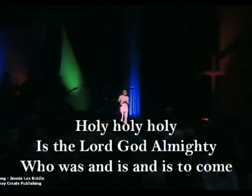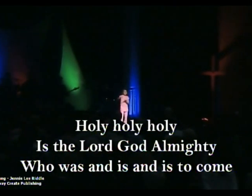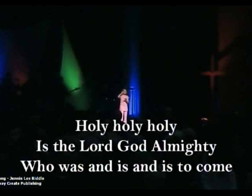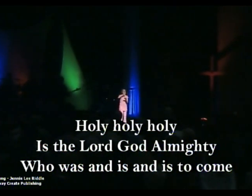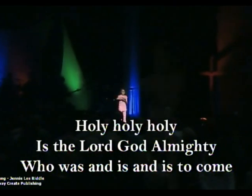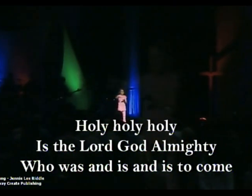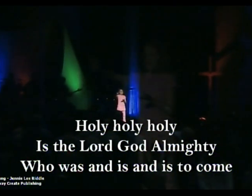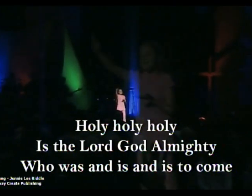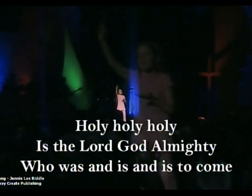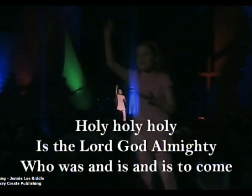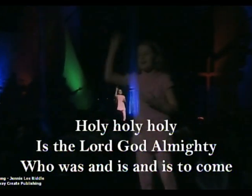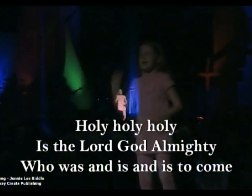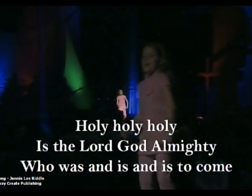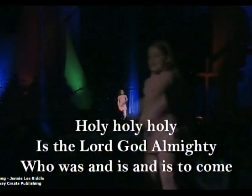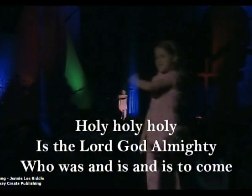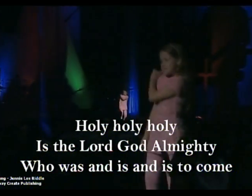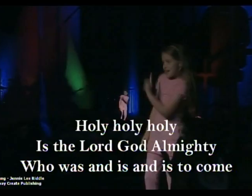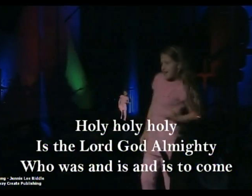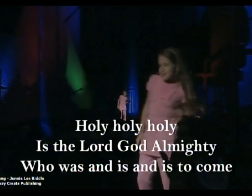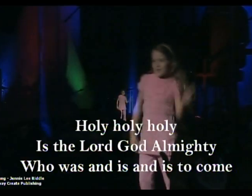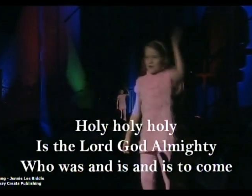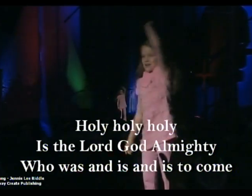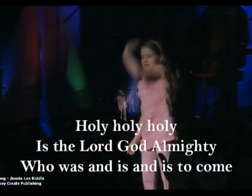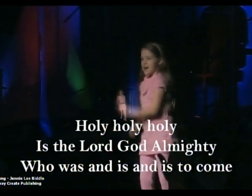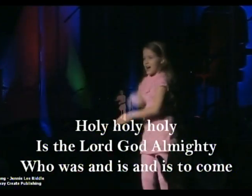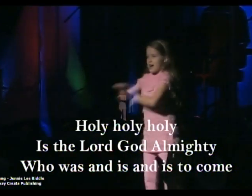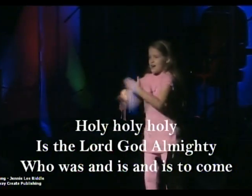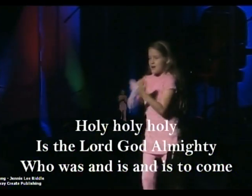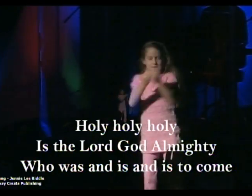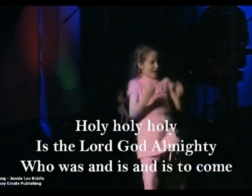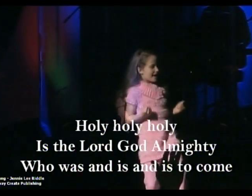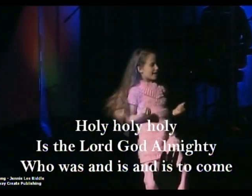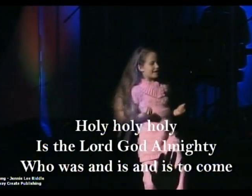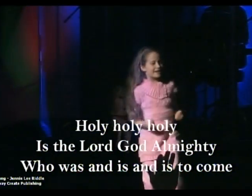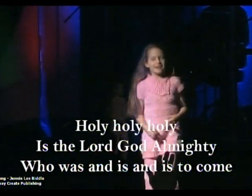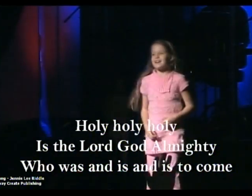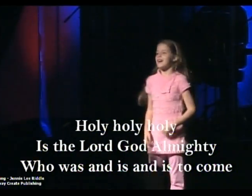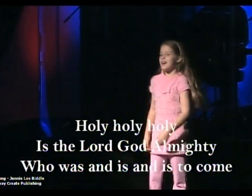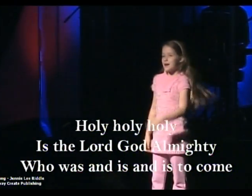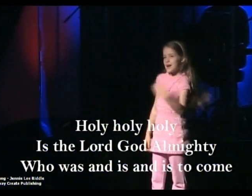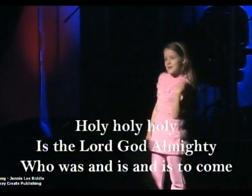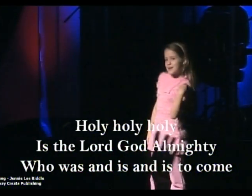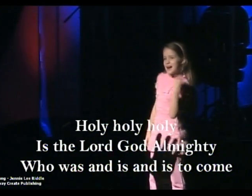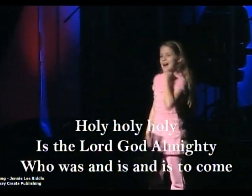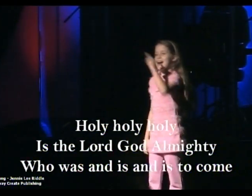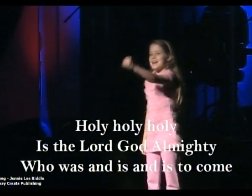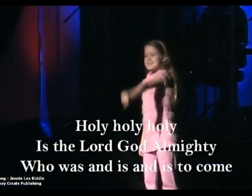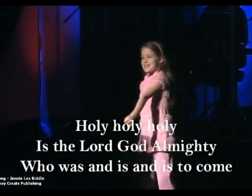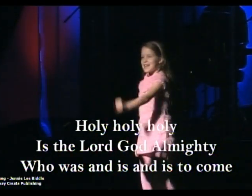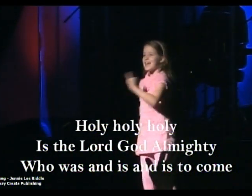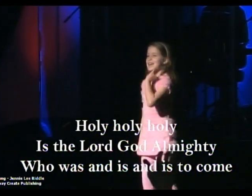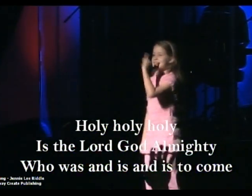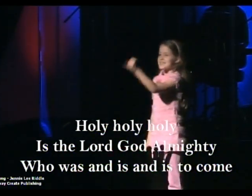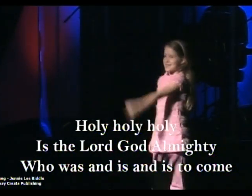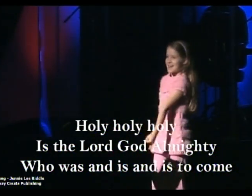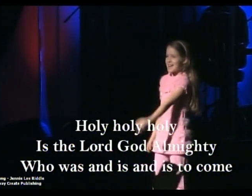holy, holy This light on God Almighty Who was and is and